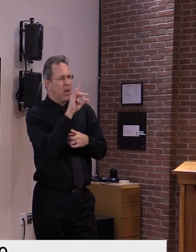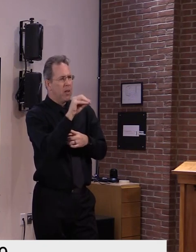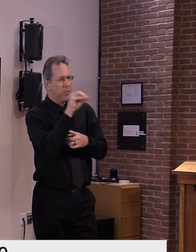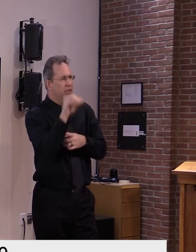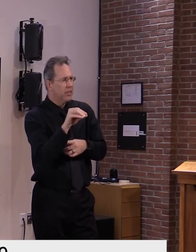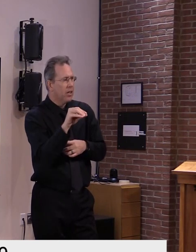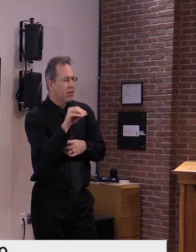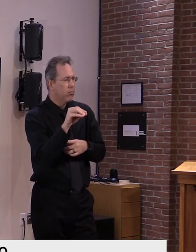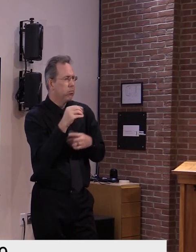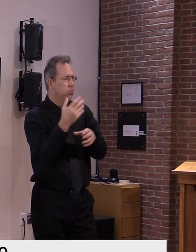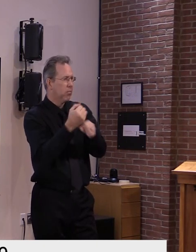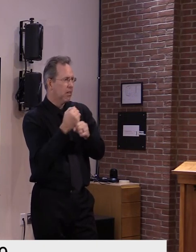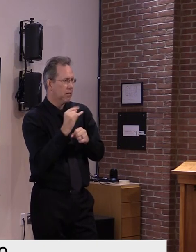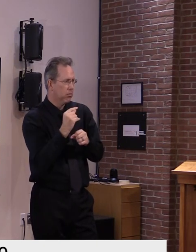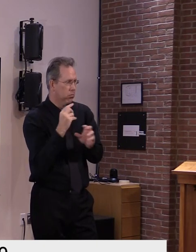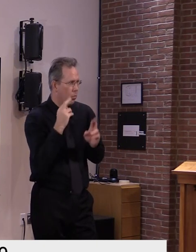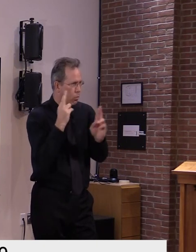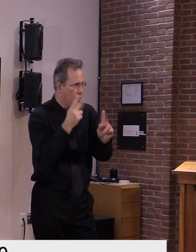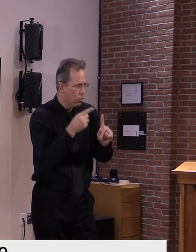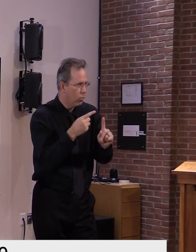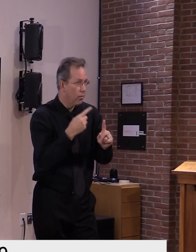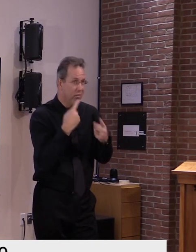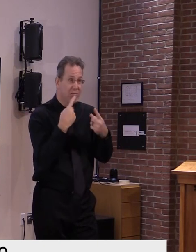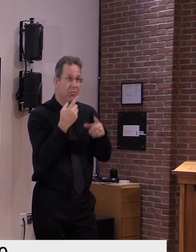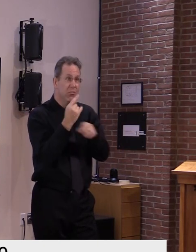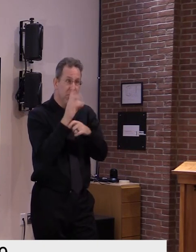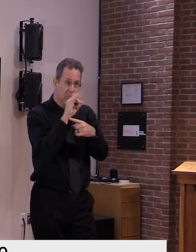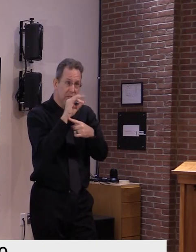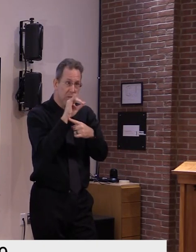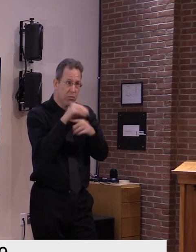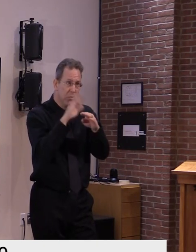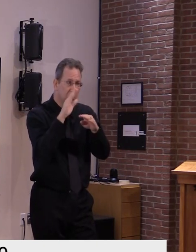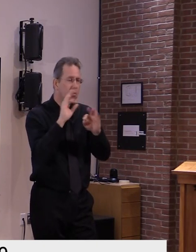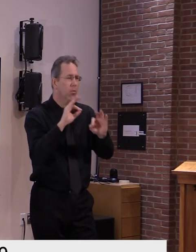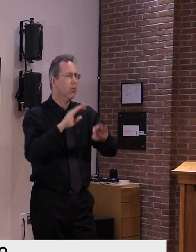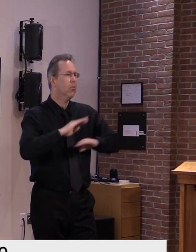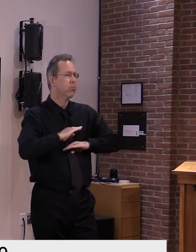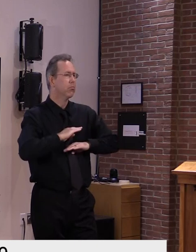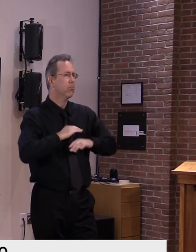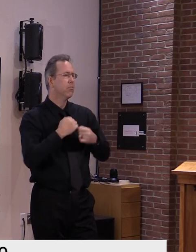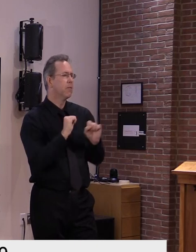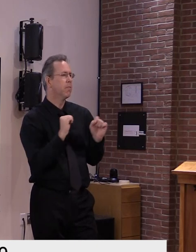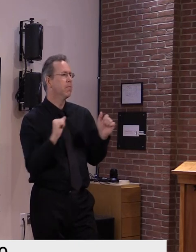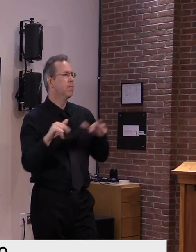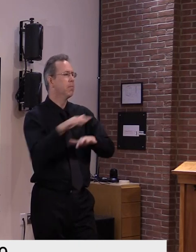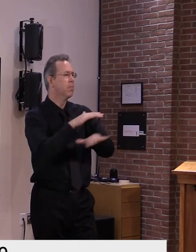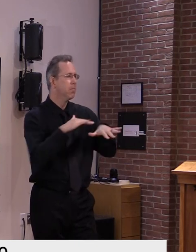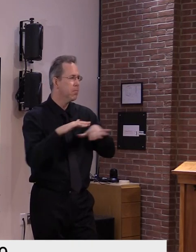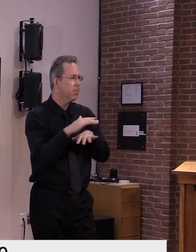till most ambitious and optimistic program would be late spring,